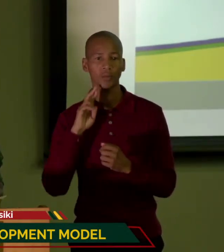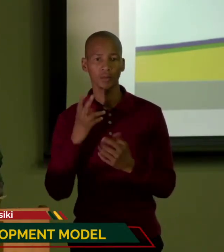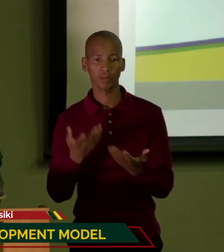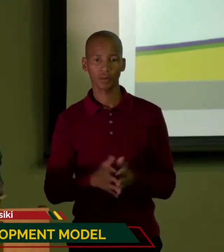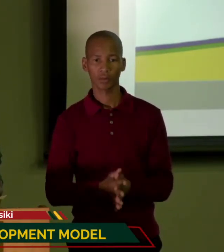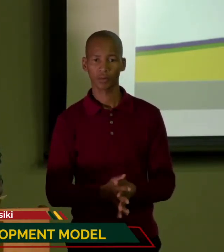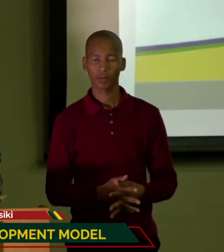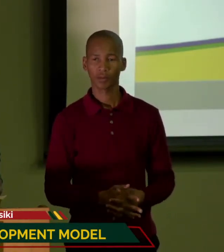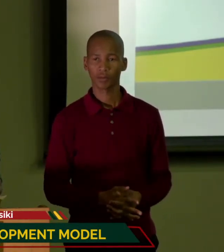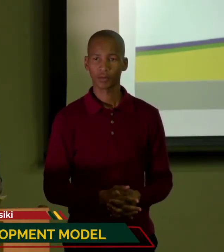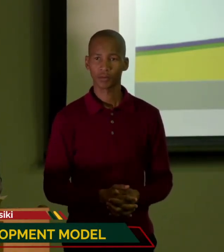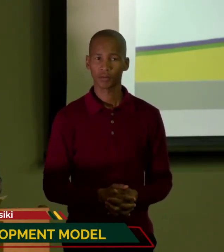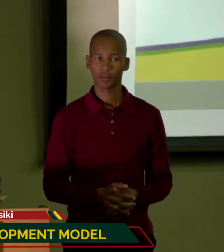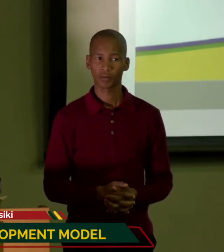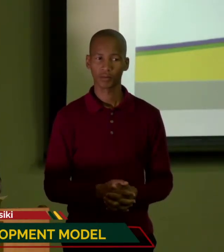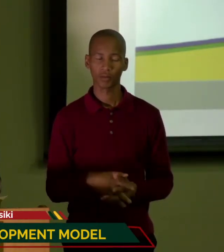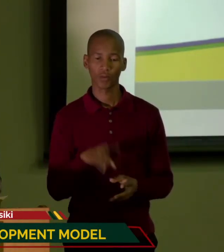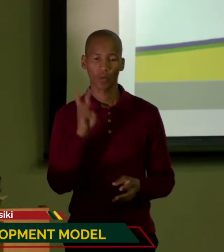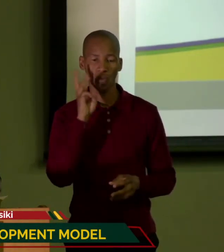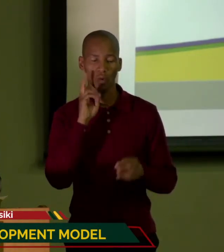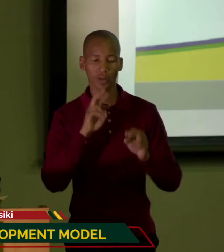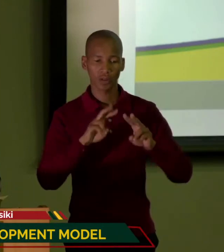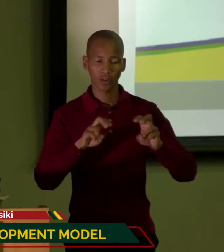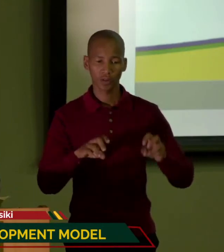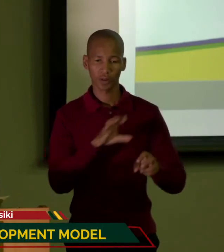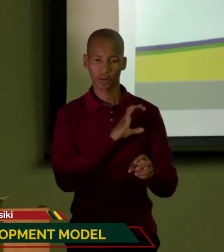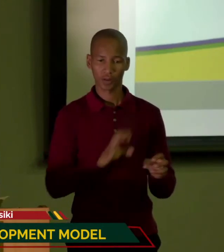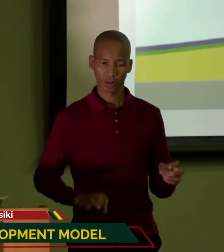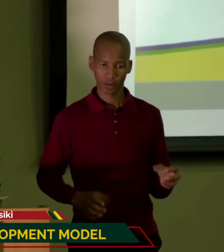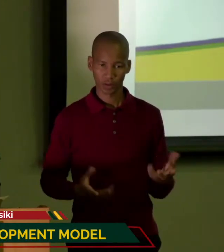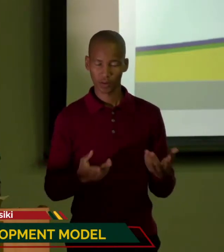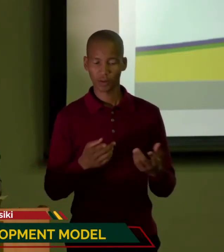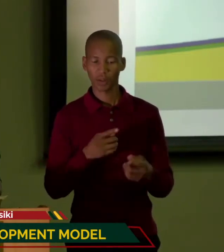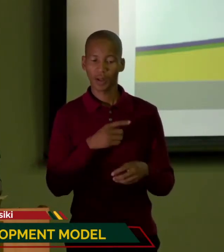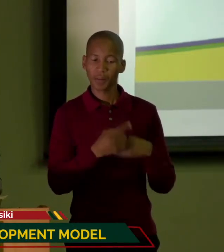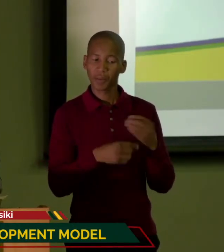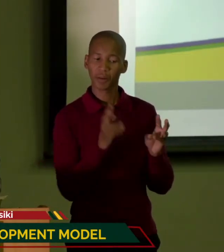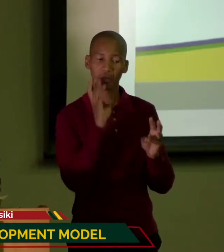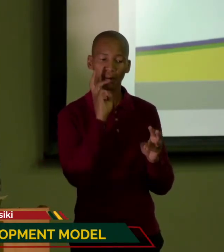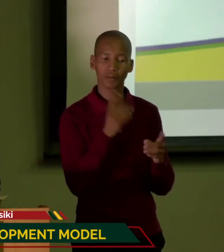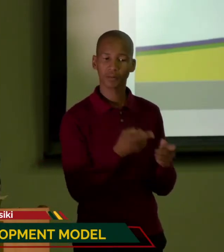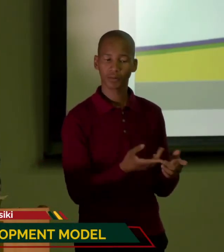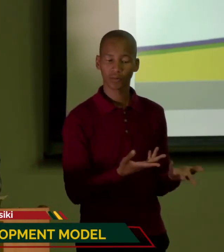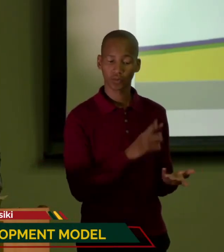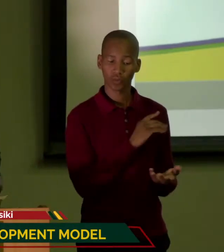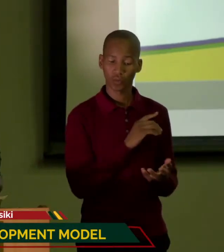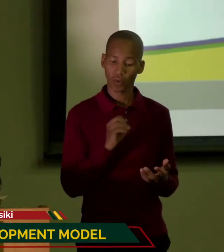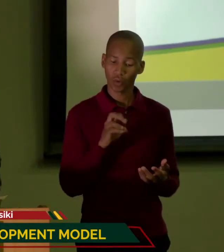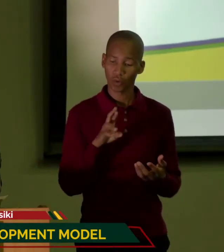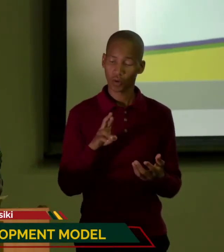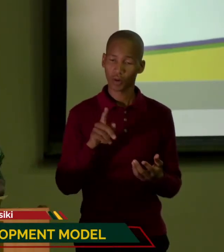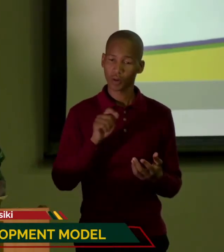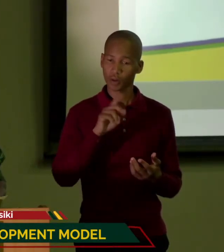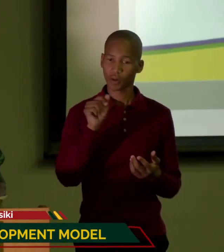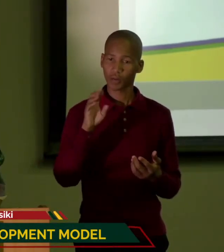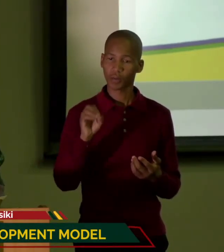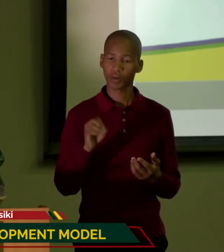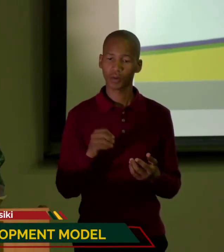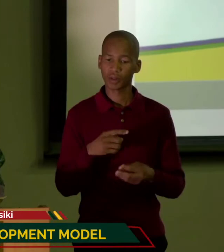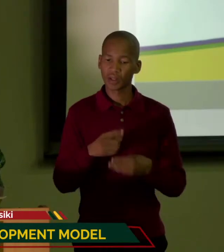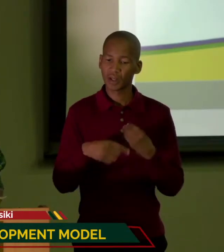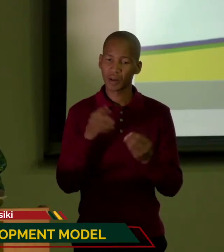much but the Water Research Council sathi kule nto yamanzi because akuthambo kule nto